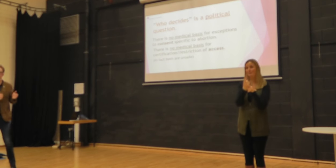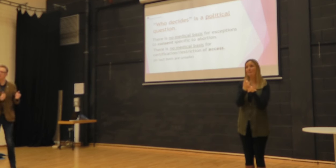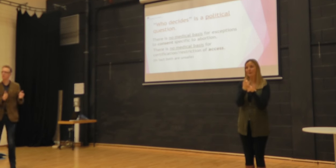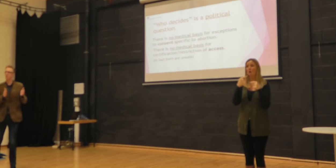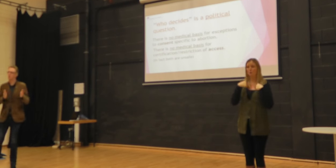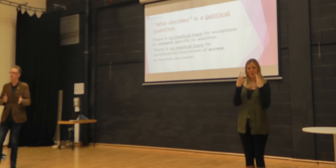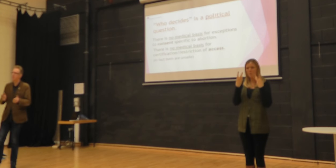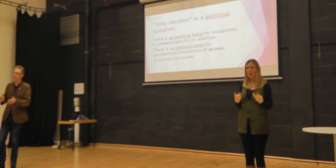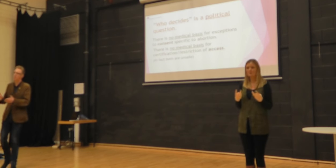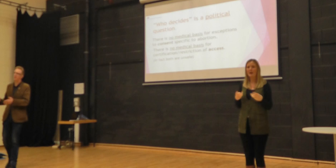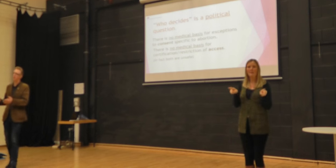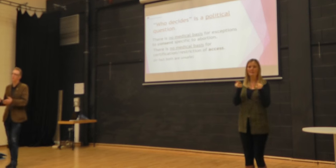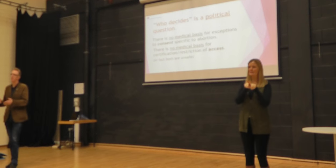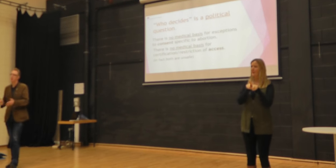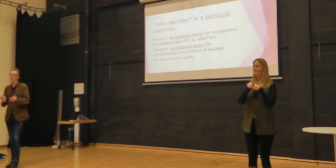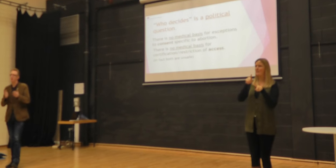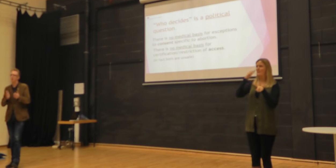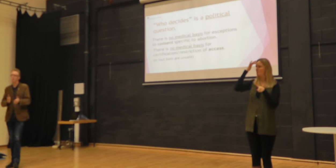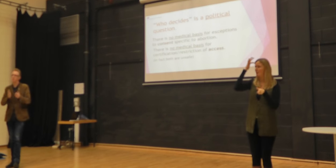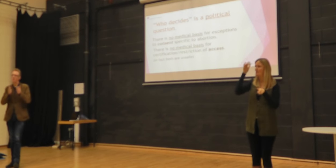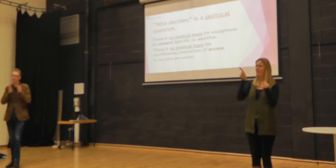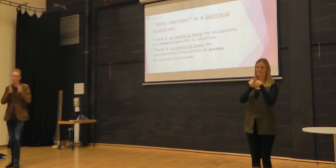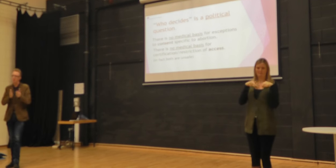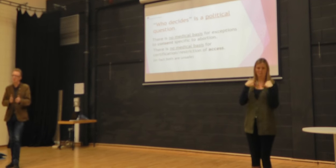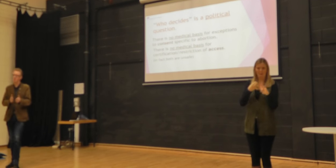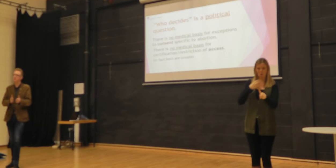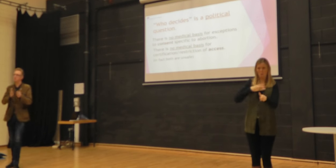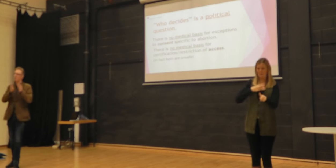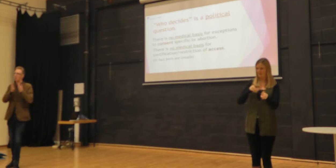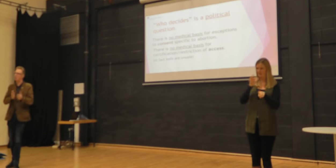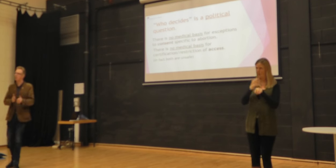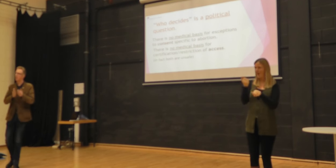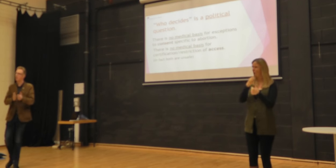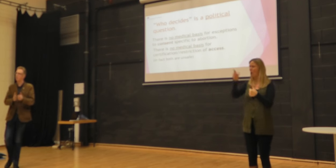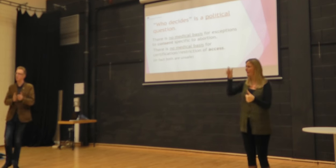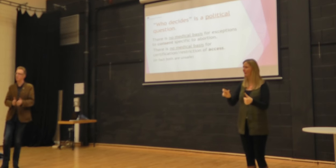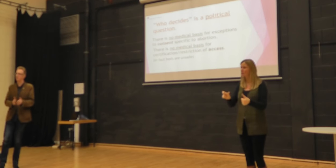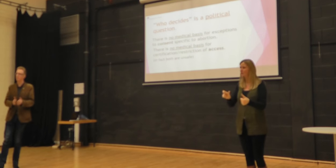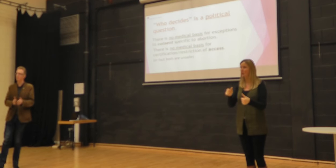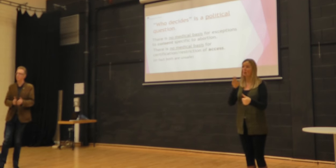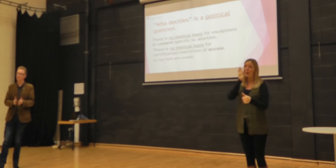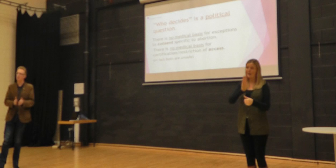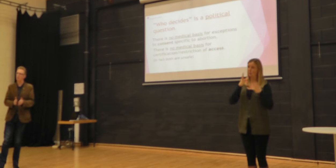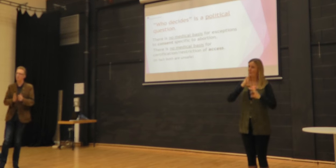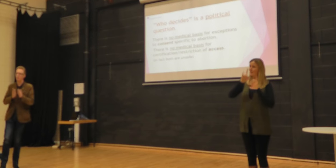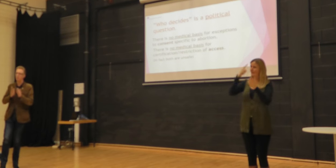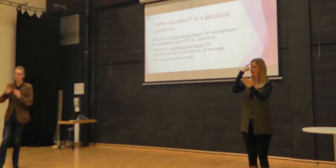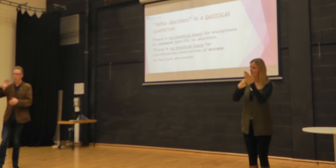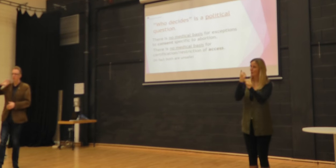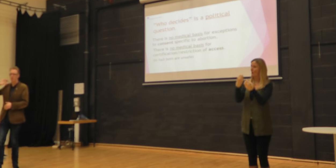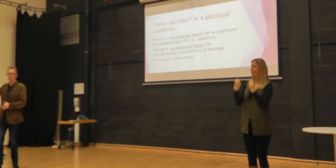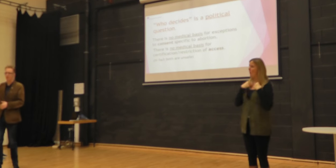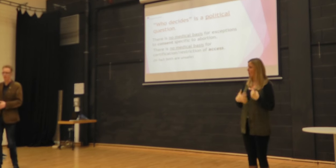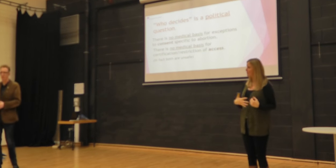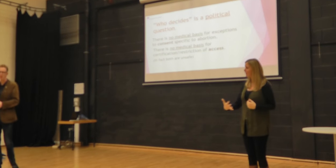to women as to every other patient when it comes to making the best decision about their pregnancy. Okay? Because otherwise